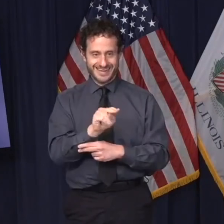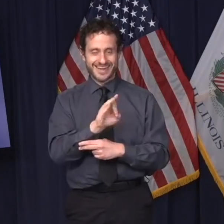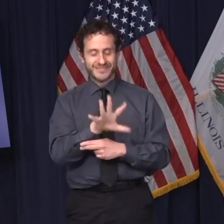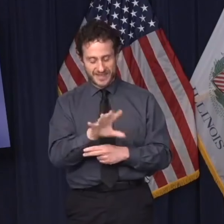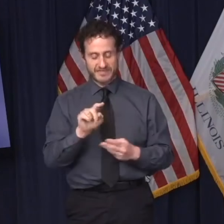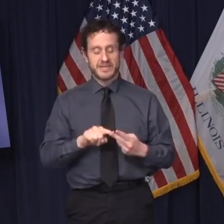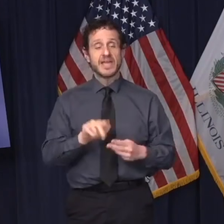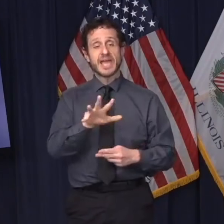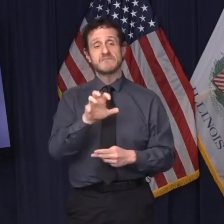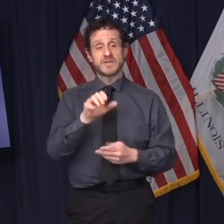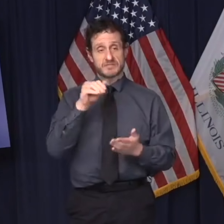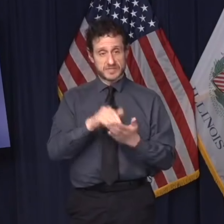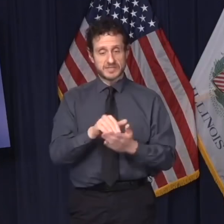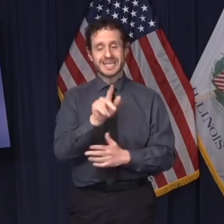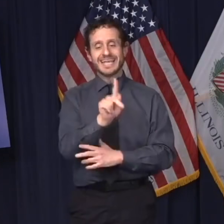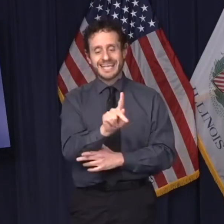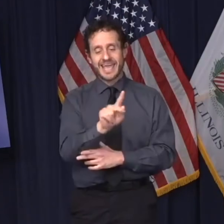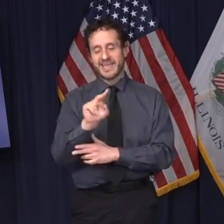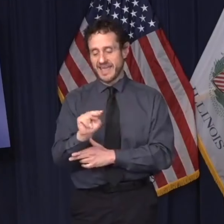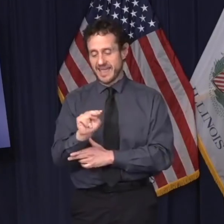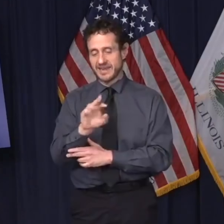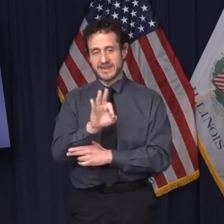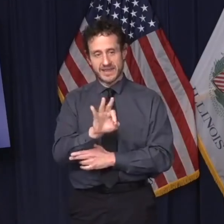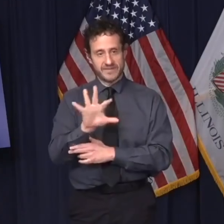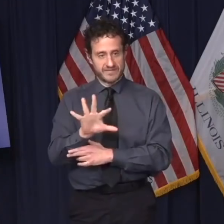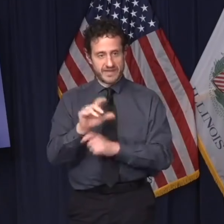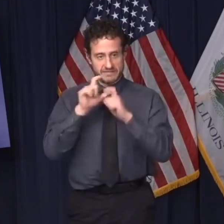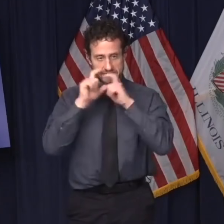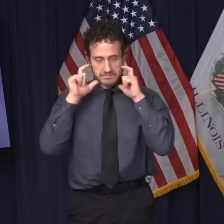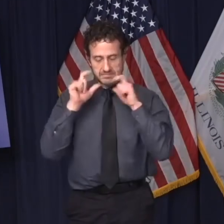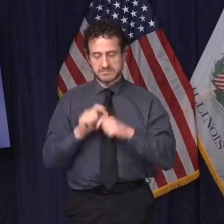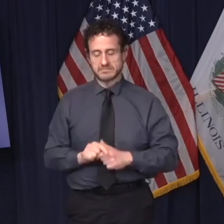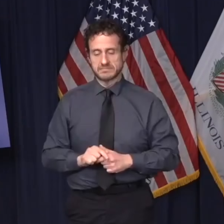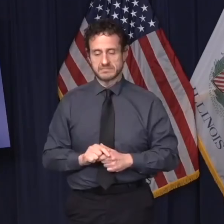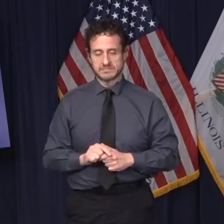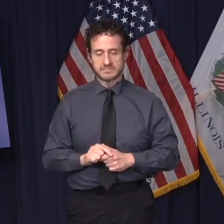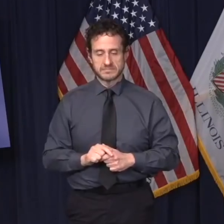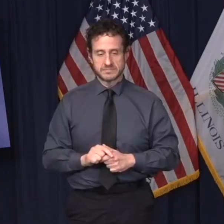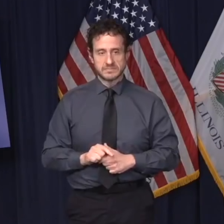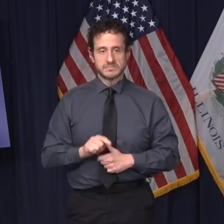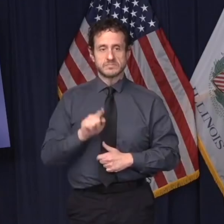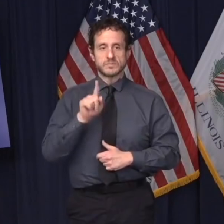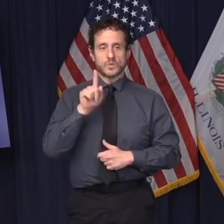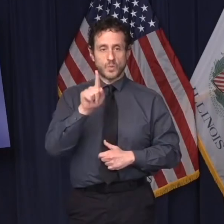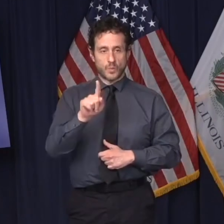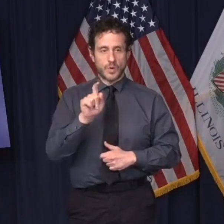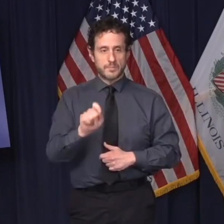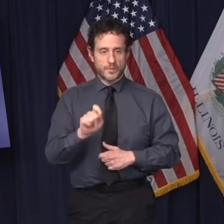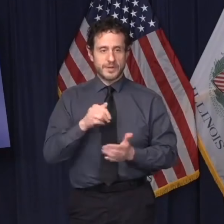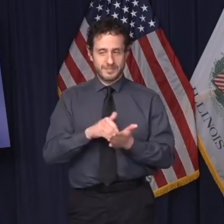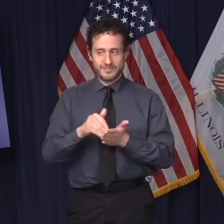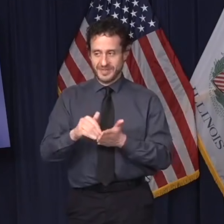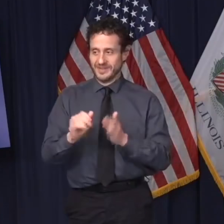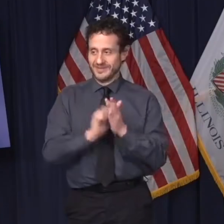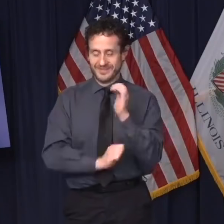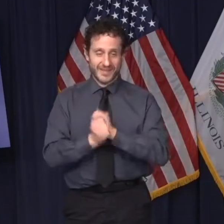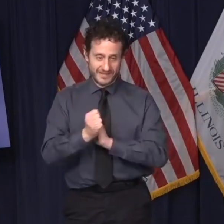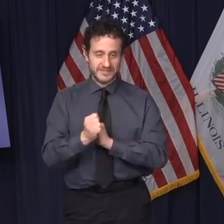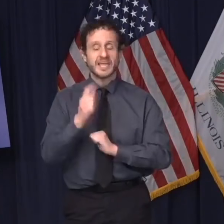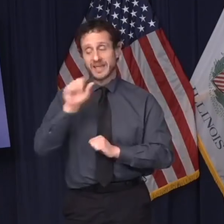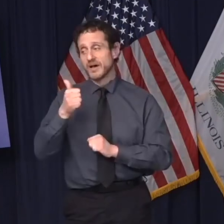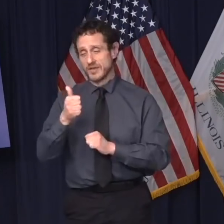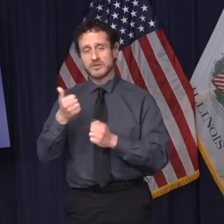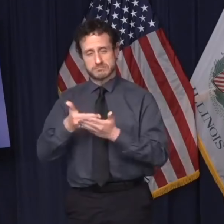500,000 KN95 masks, 1 million gloves, among other necessary